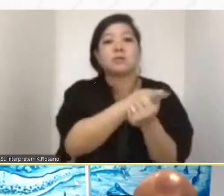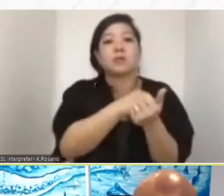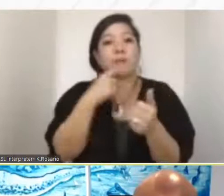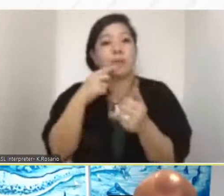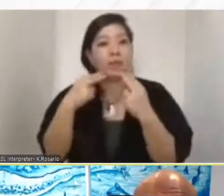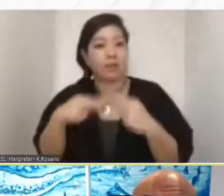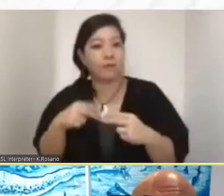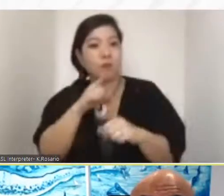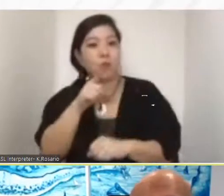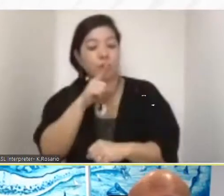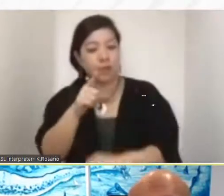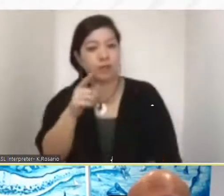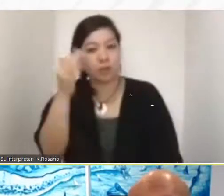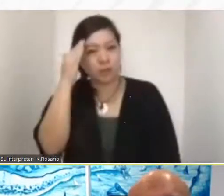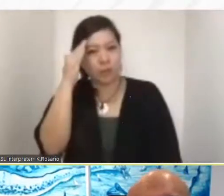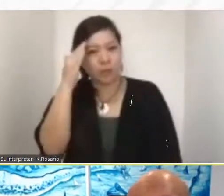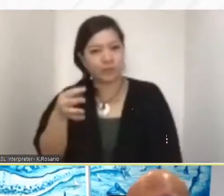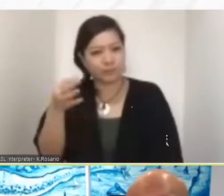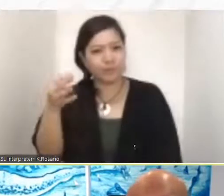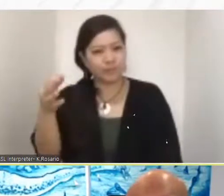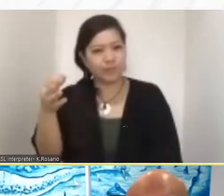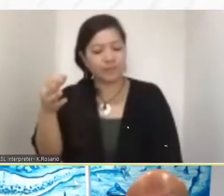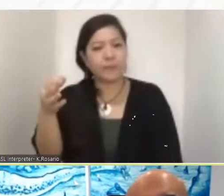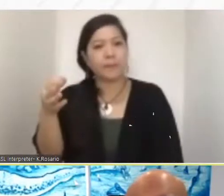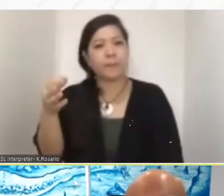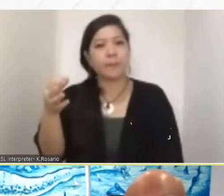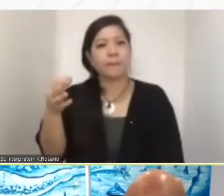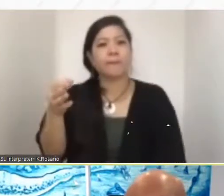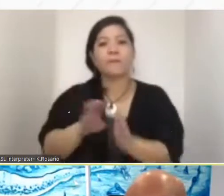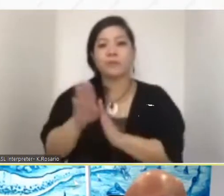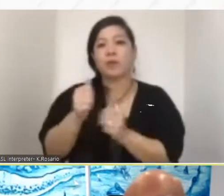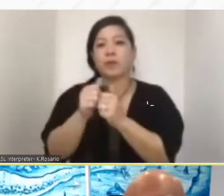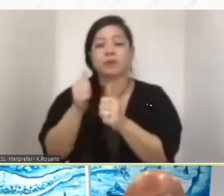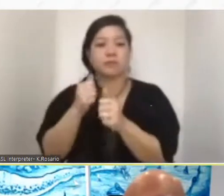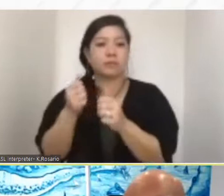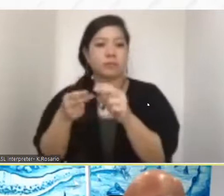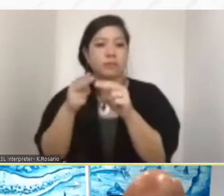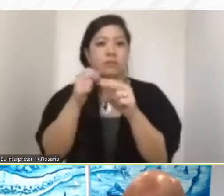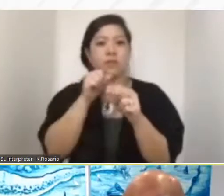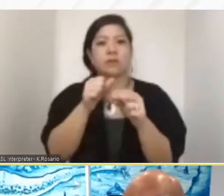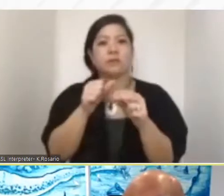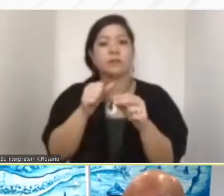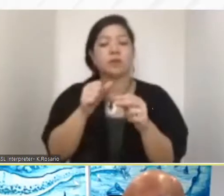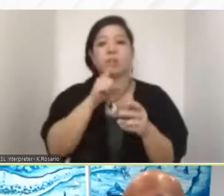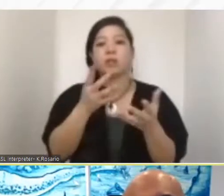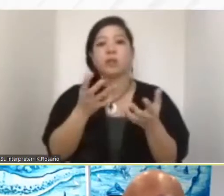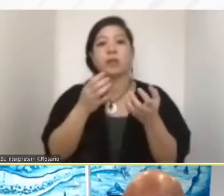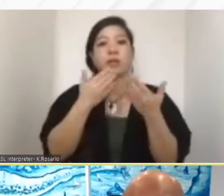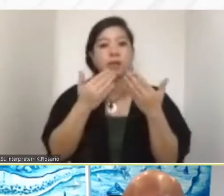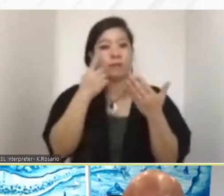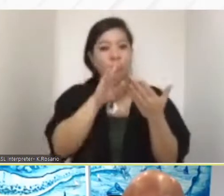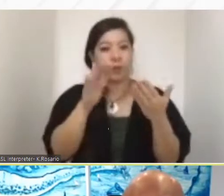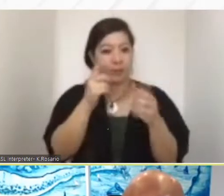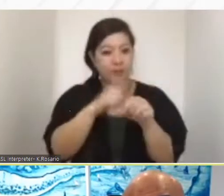really go forward and try and win this fight. And I do believe that we're turning a corner. And I really want to thank you for your time and